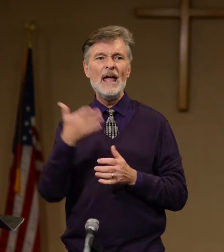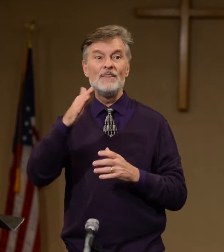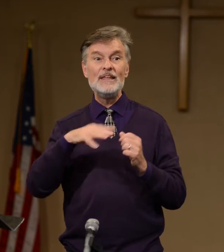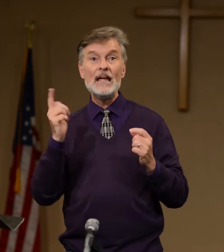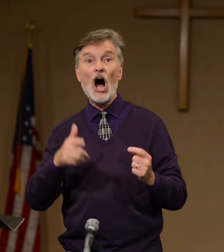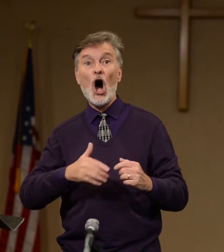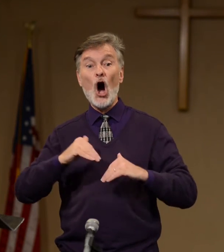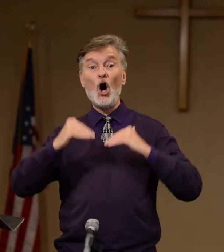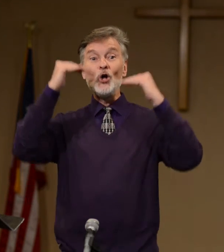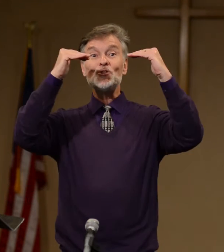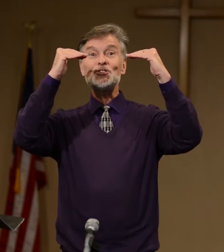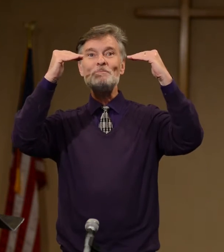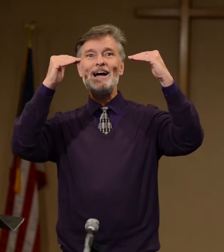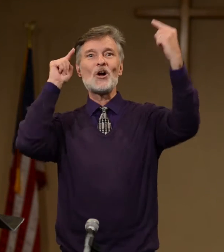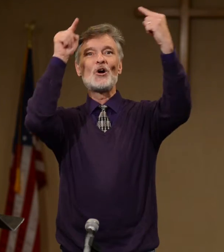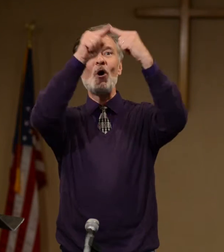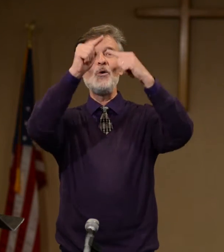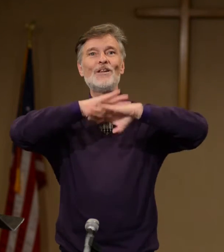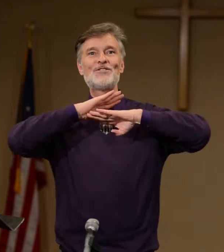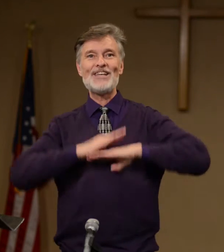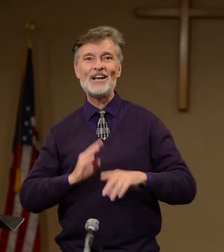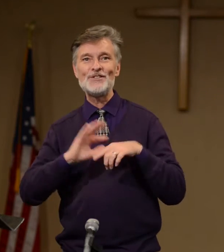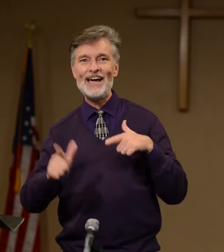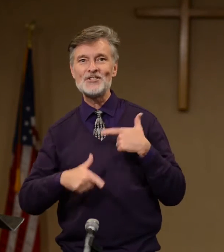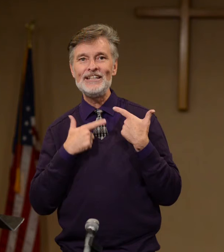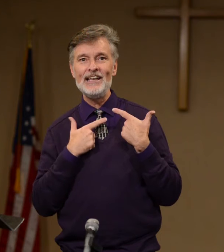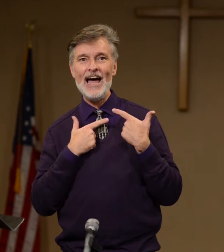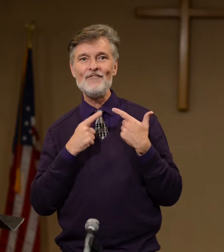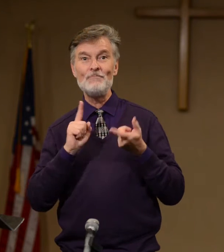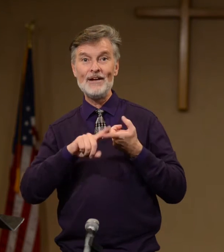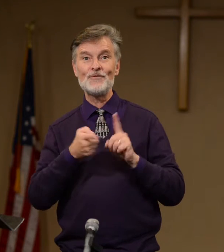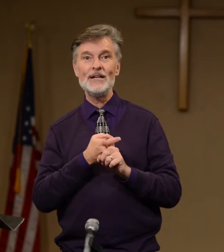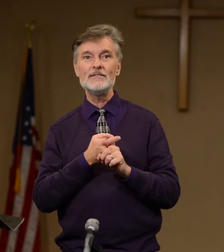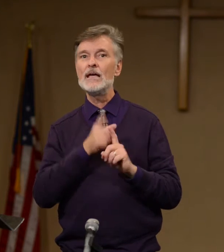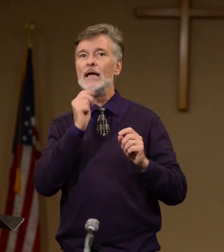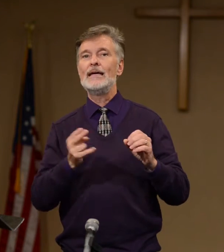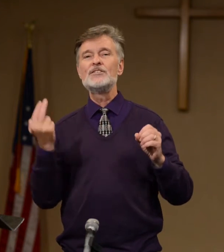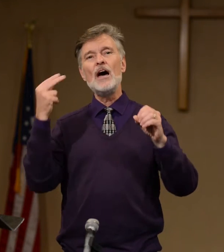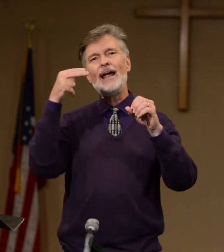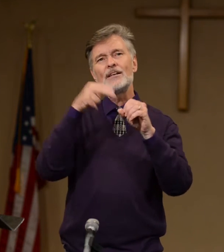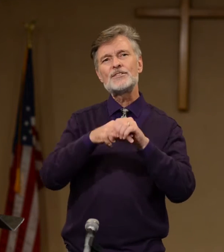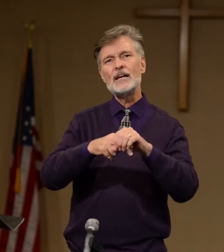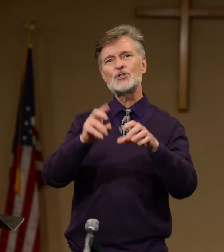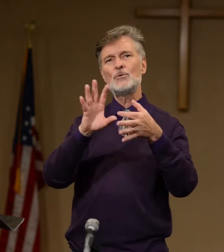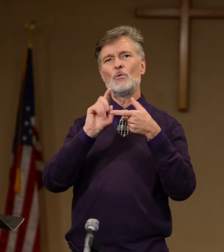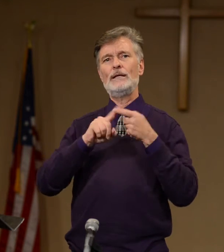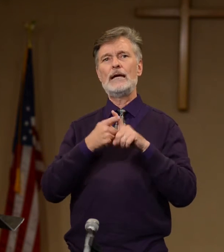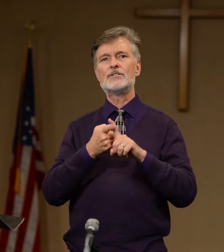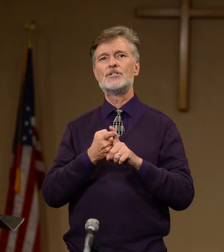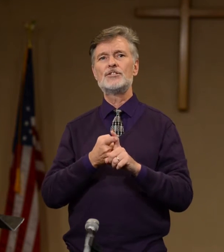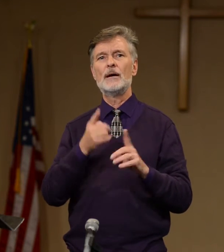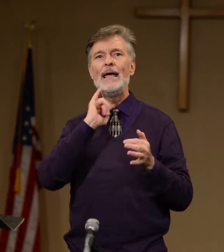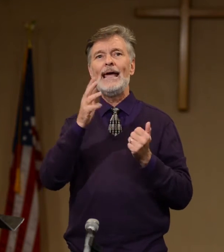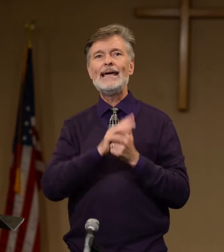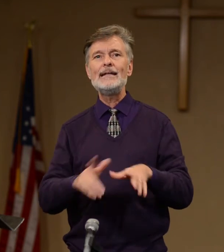The ultimate goal of satisfaction in life, my friends, is not a sexual relationship. It is